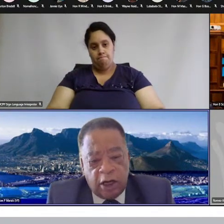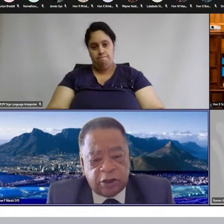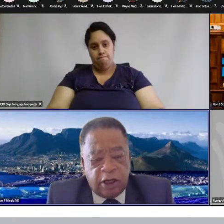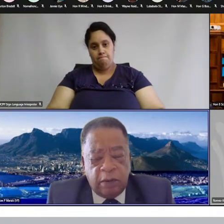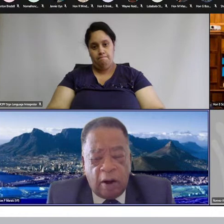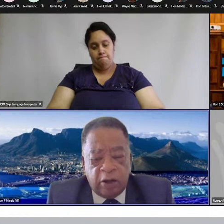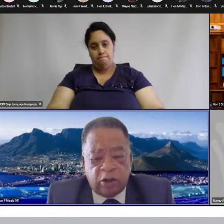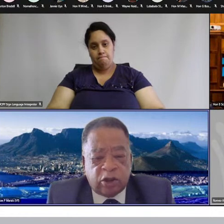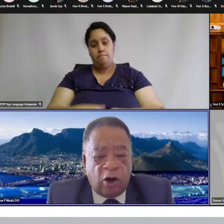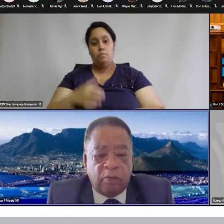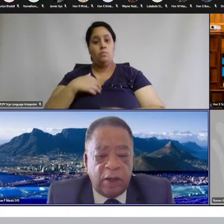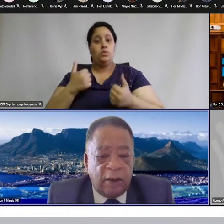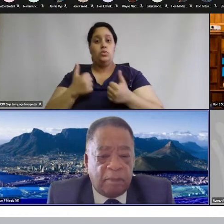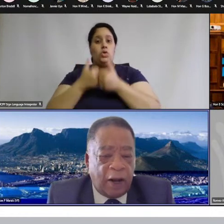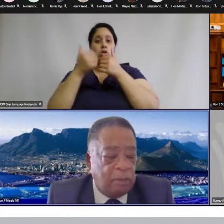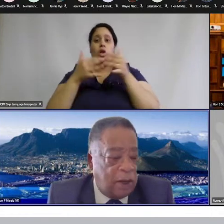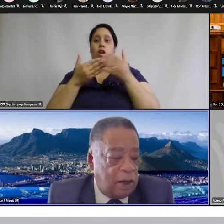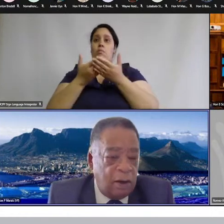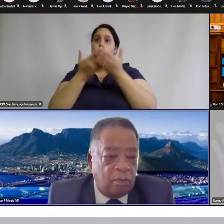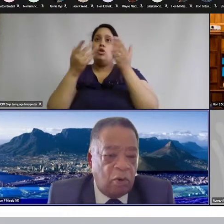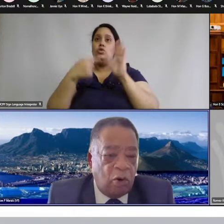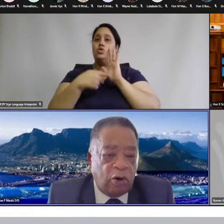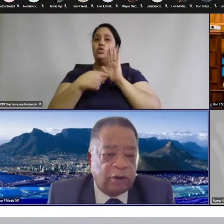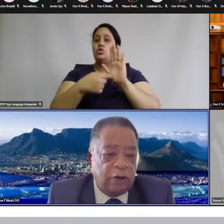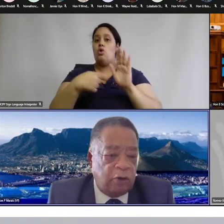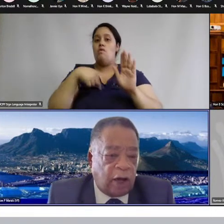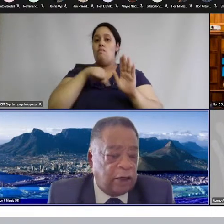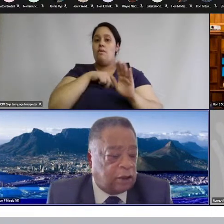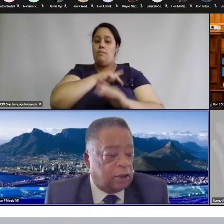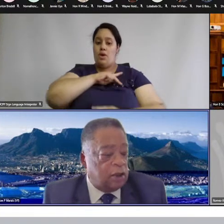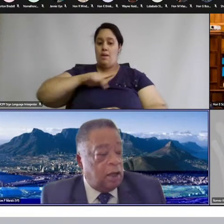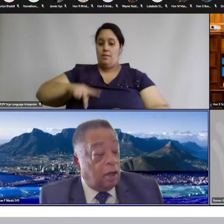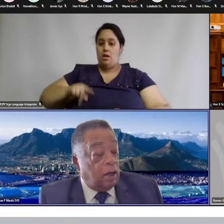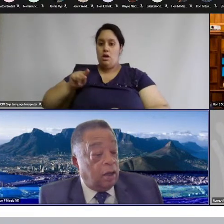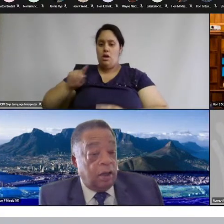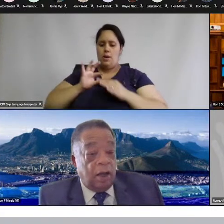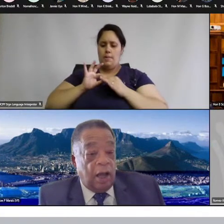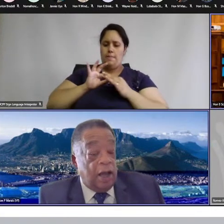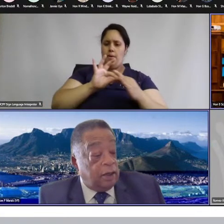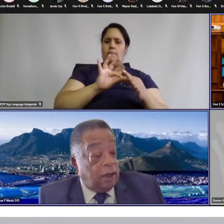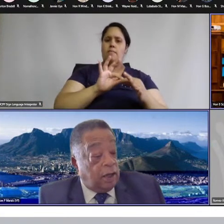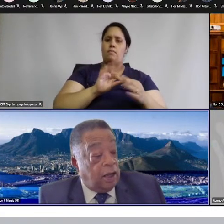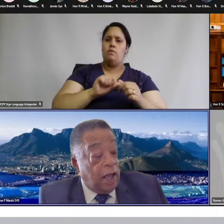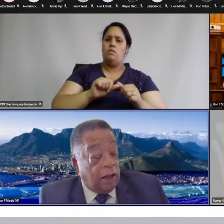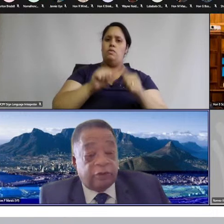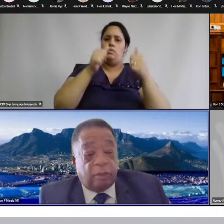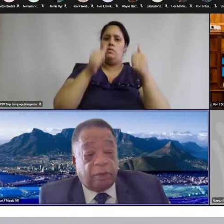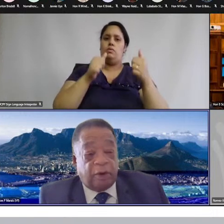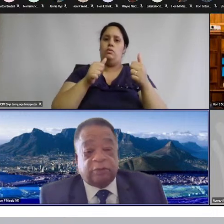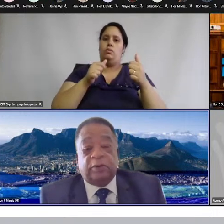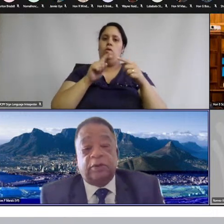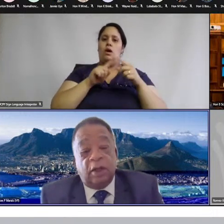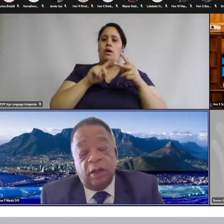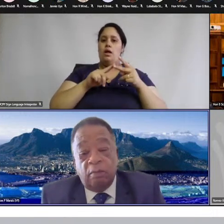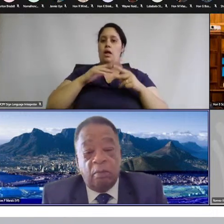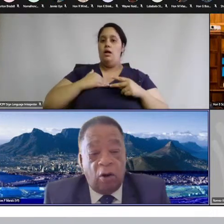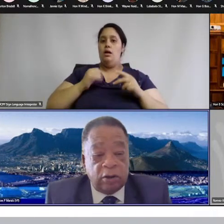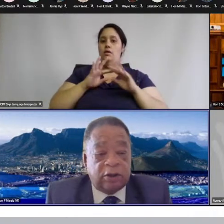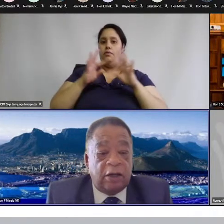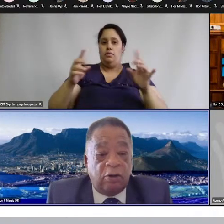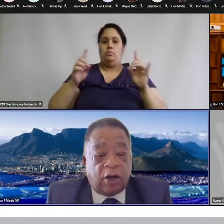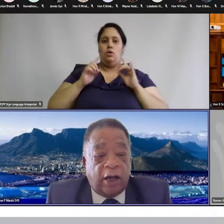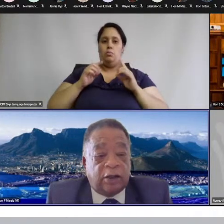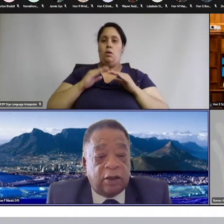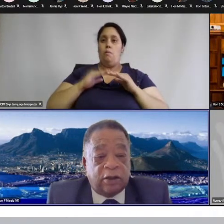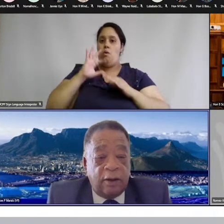I challenge anybody to show me a premier more dedicated and a health department